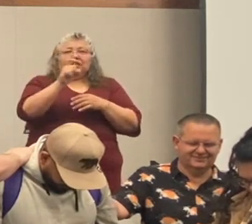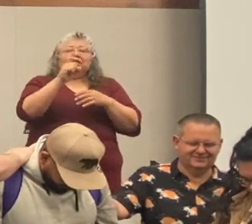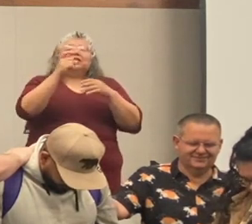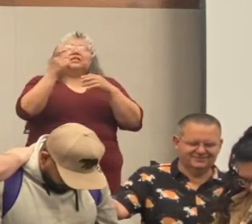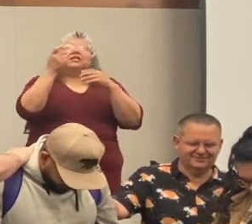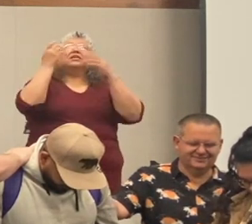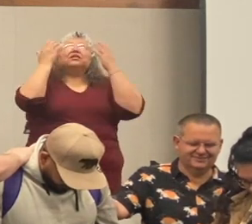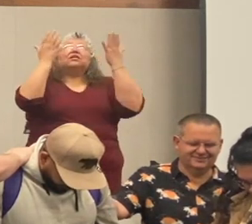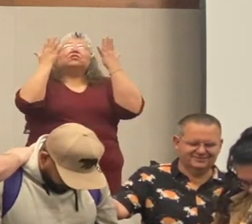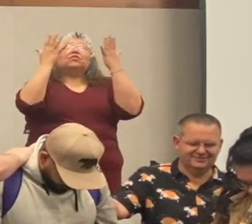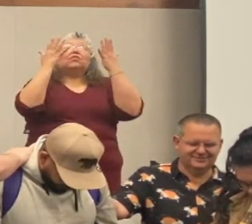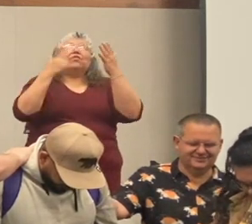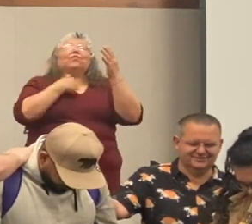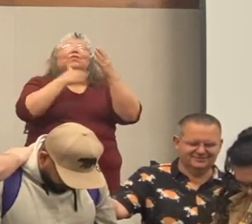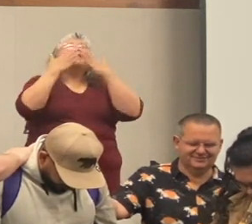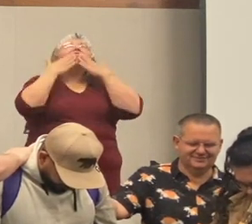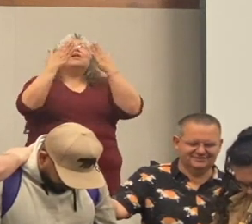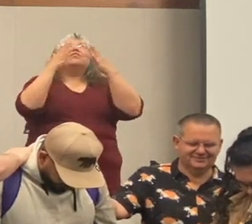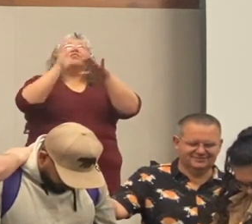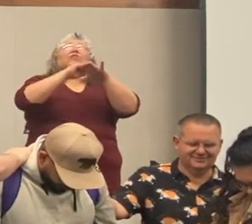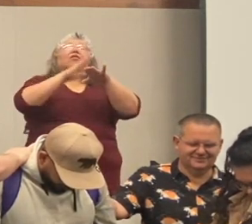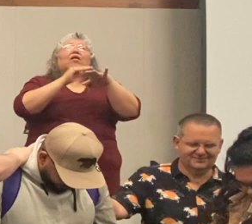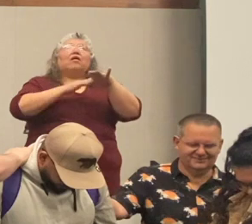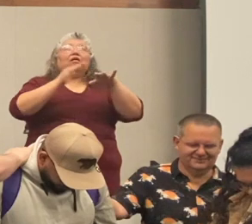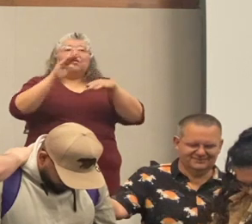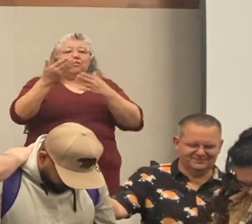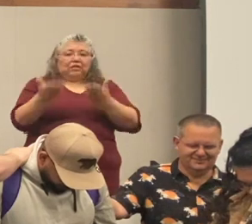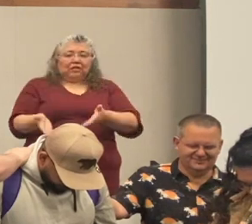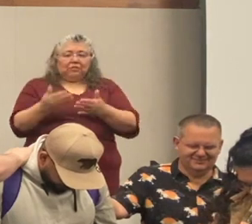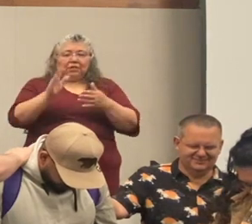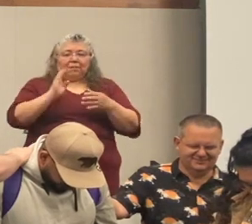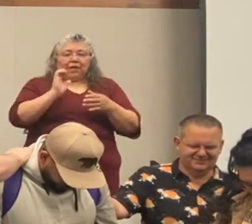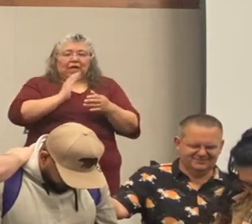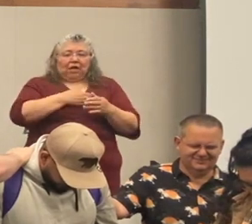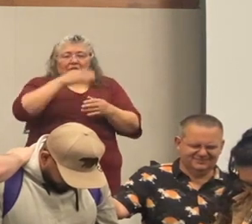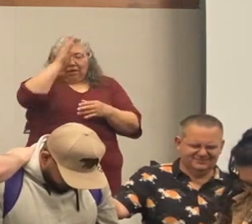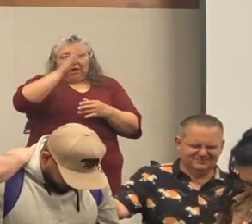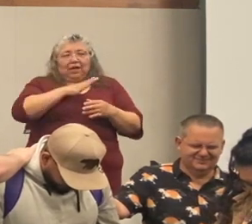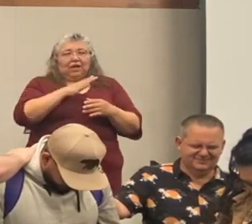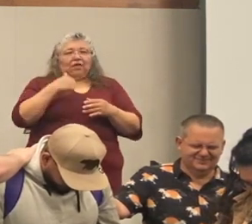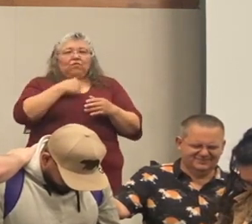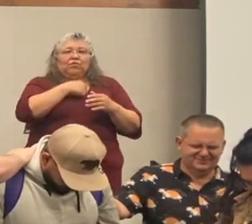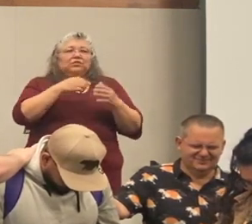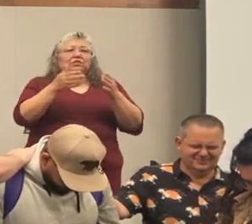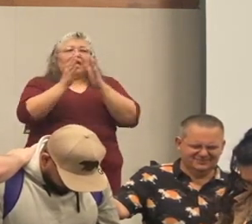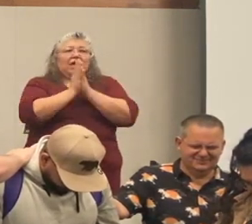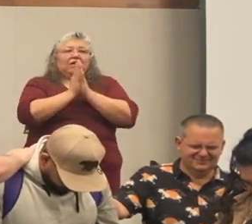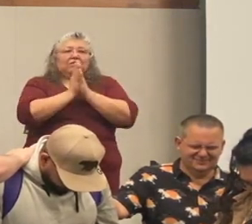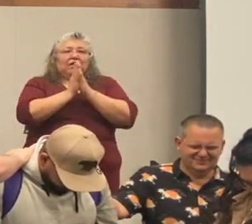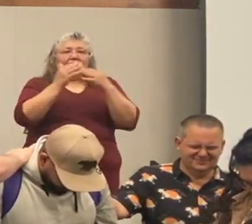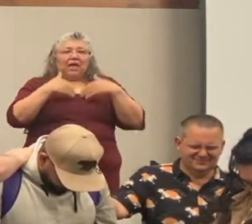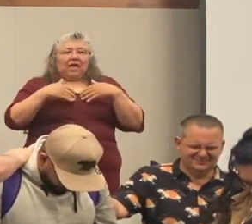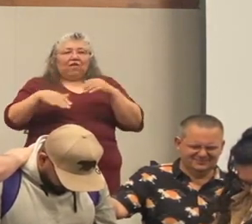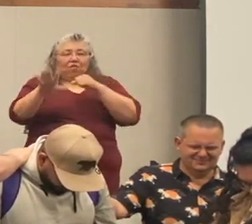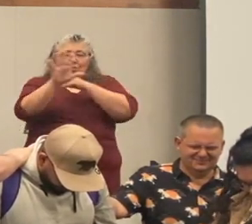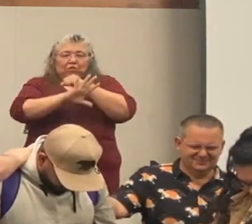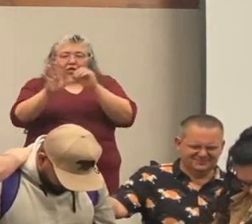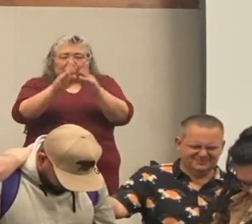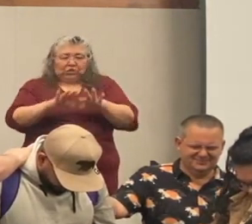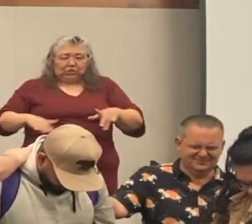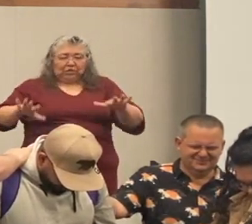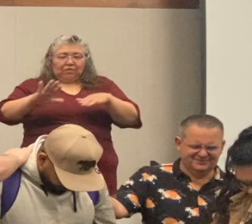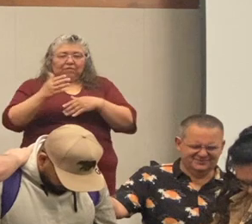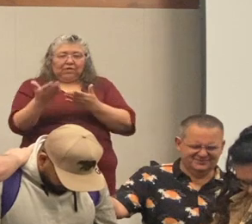you. And Father, we thank you, God, that you've called him to be our guy. So Lord, I just ask, God, that you put a hedge of protection around him and his